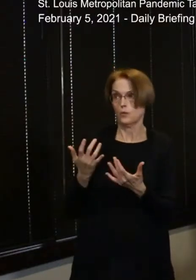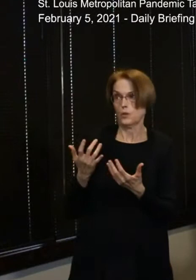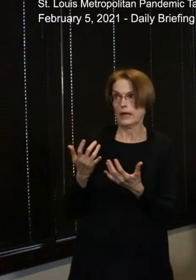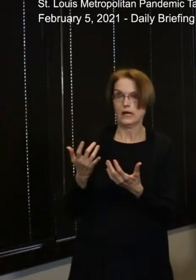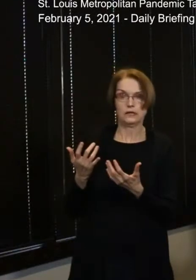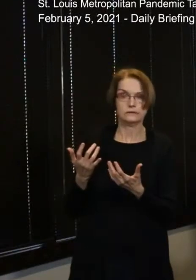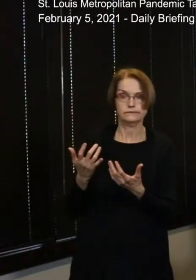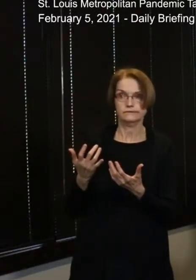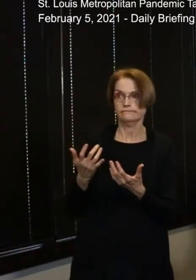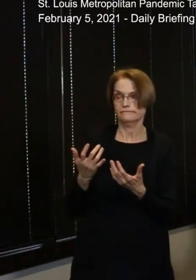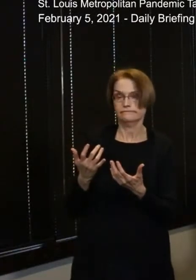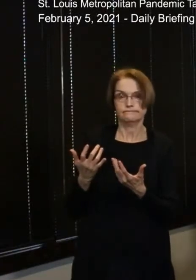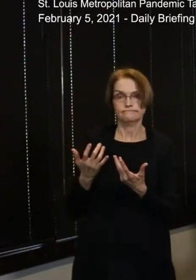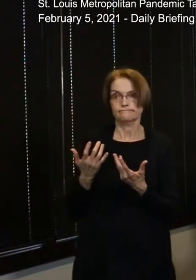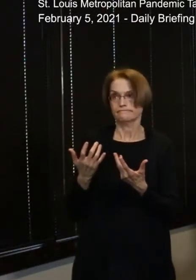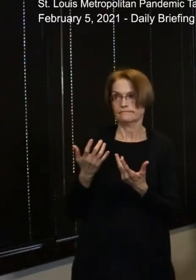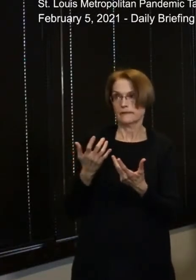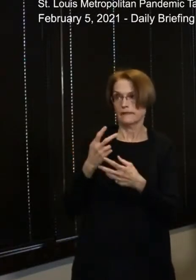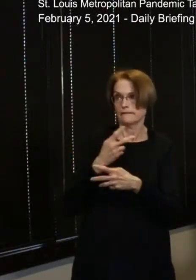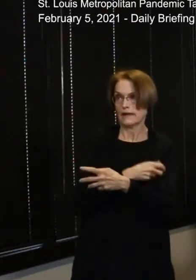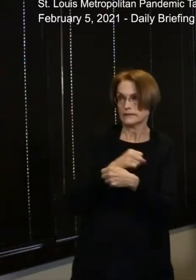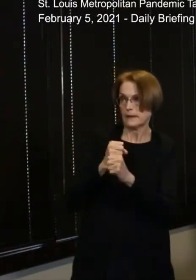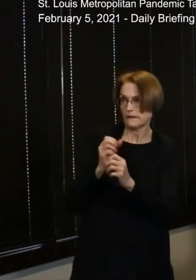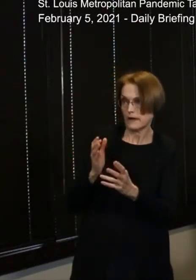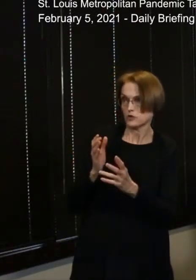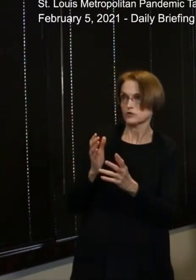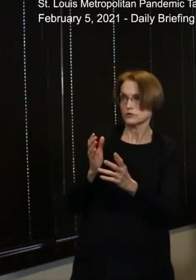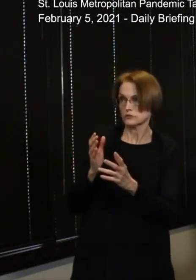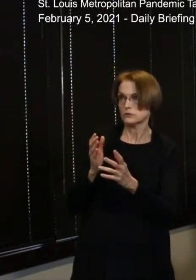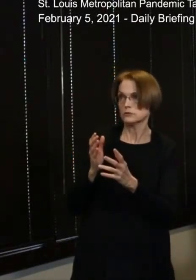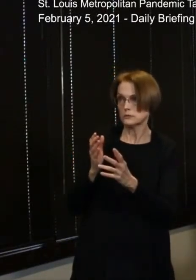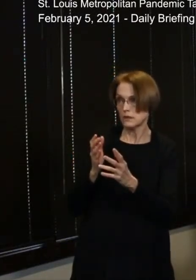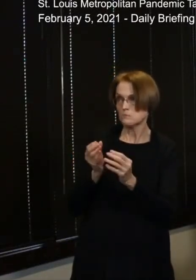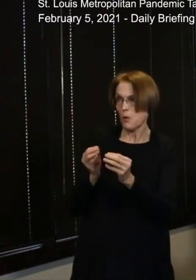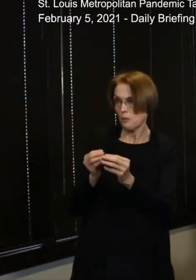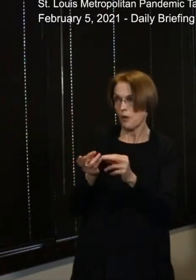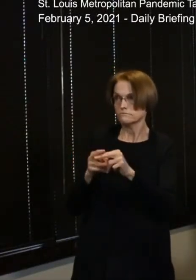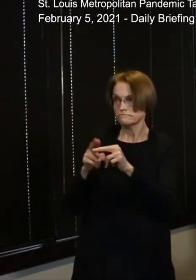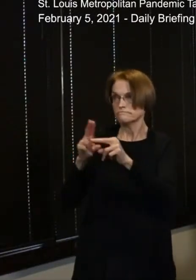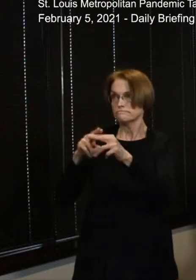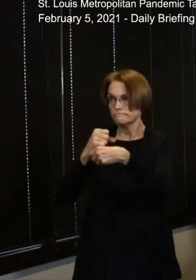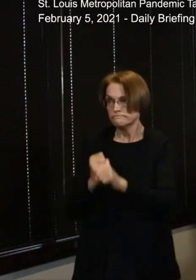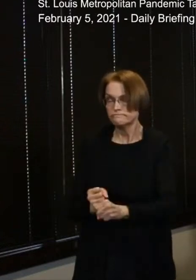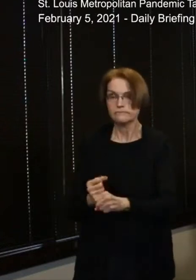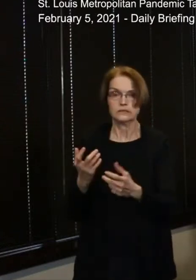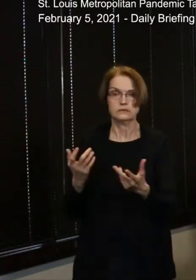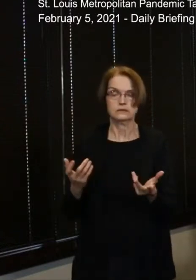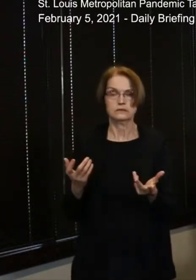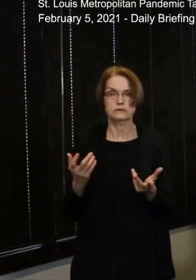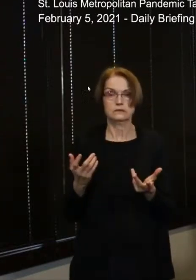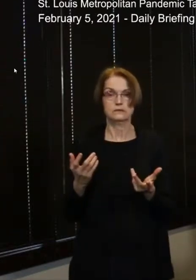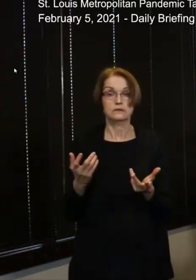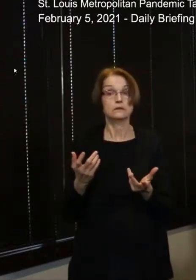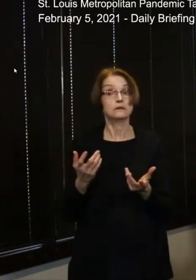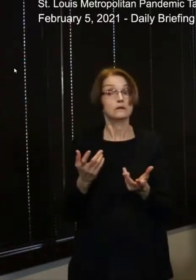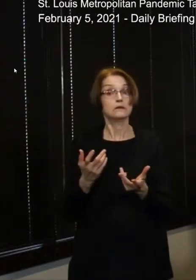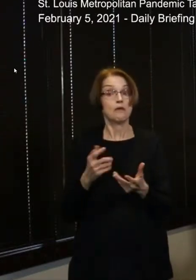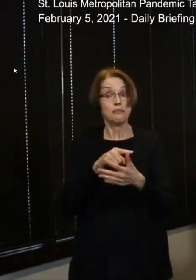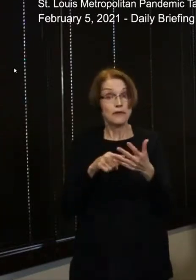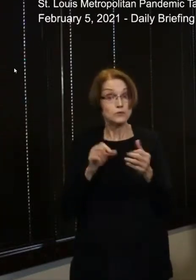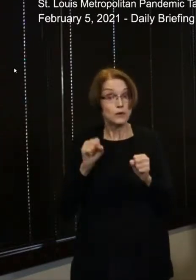on the vaccine manufacturers to pick up the pace on that. The things that we can